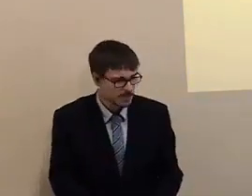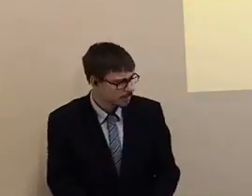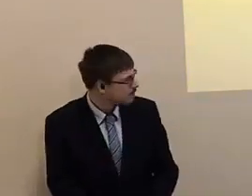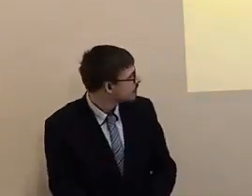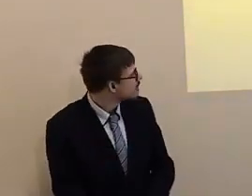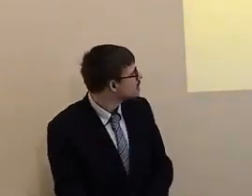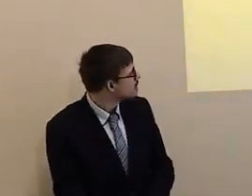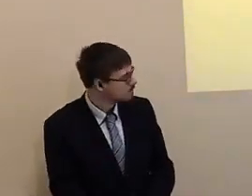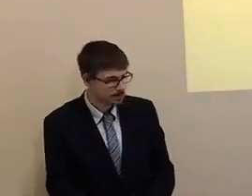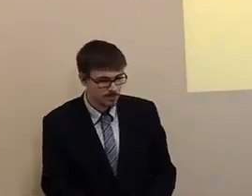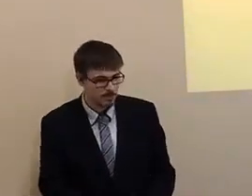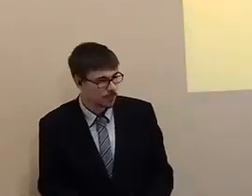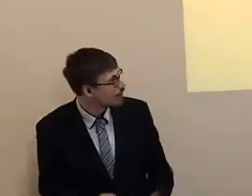Amen.